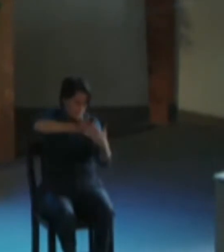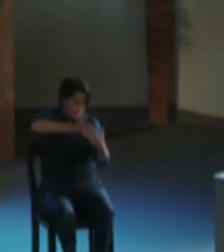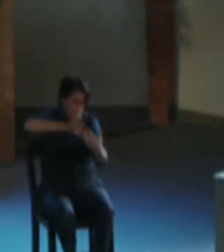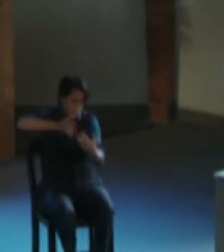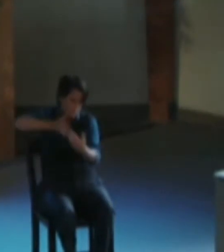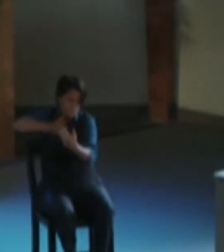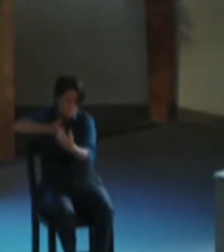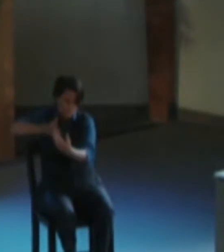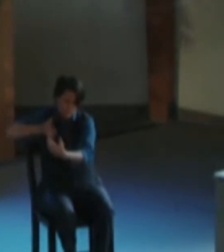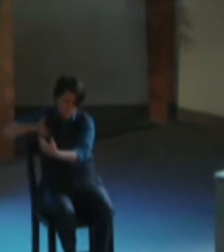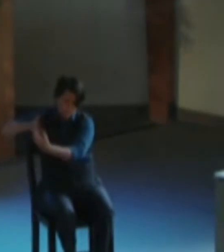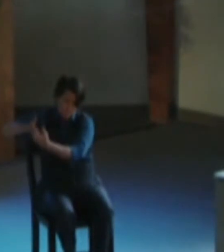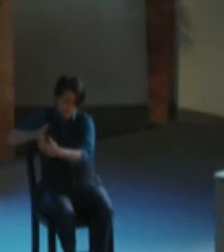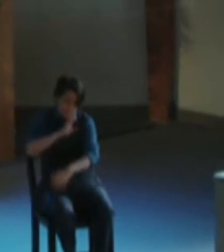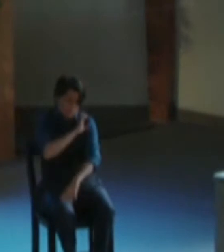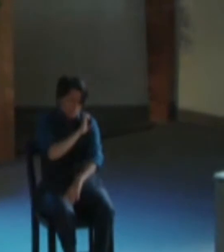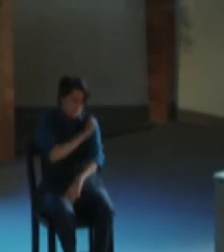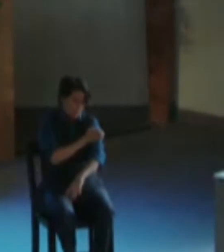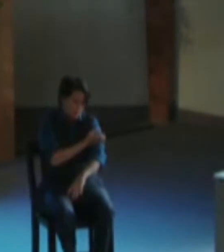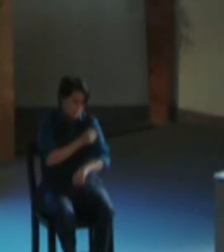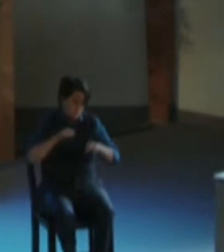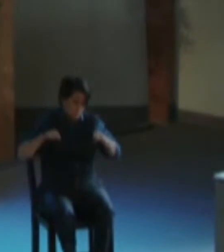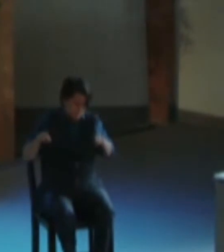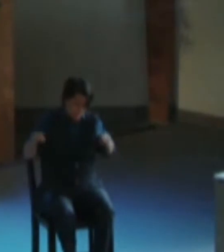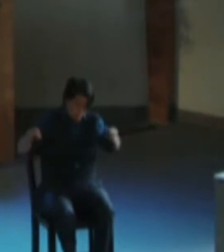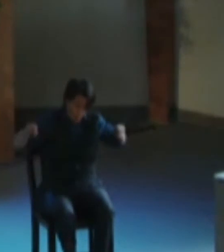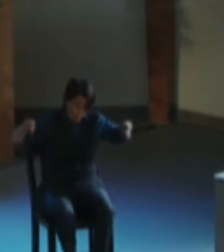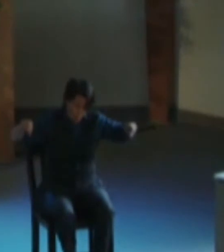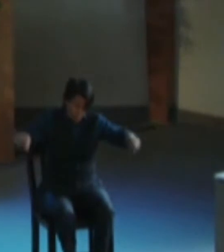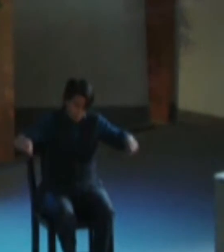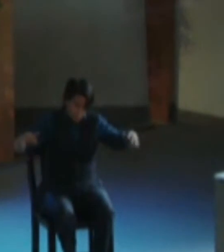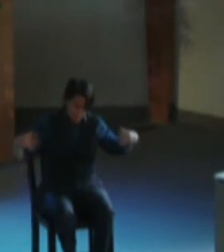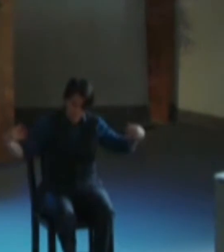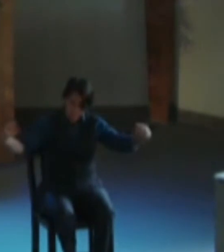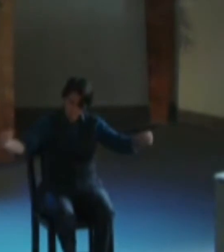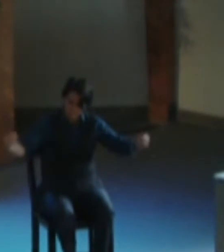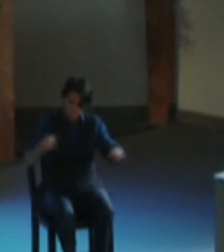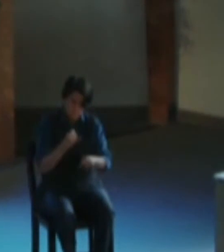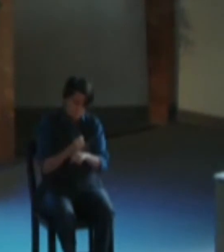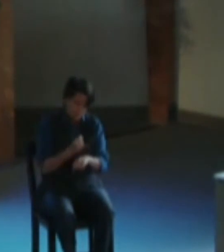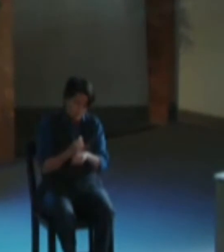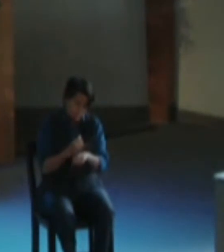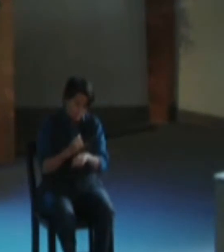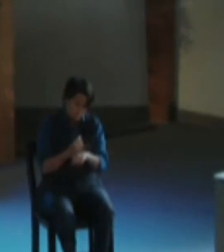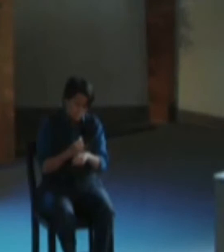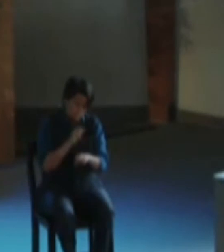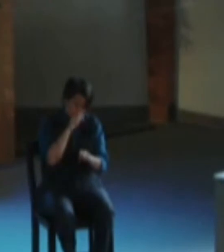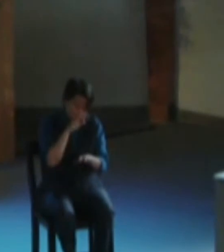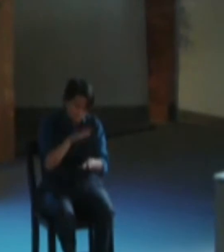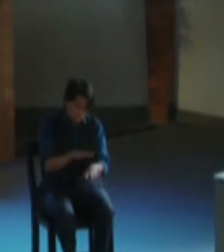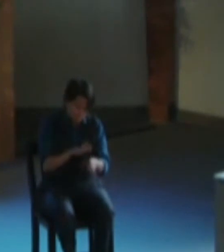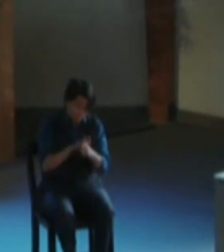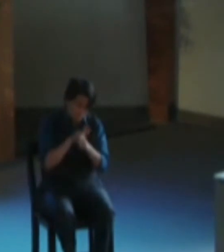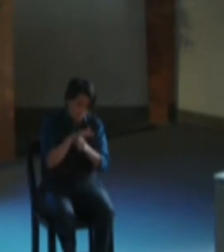Feel that energy pulse out to this campus, blessing it, prospering it.